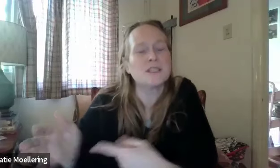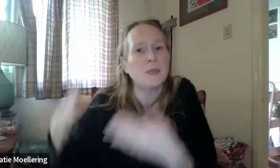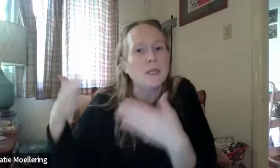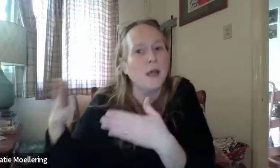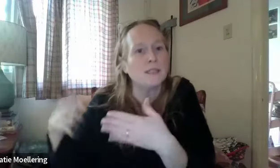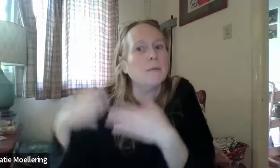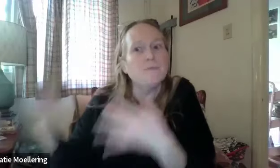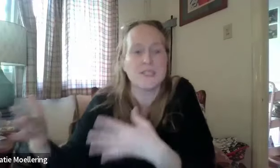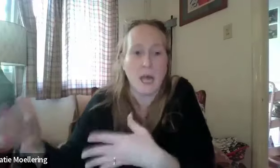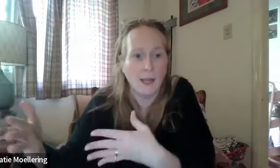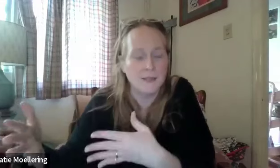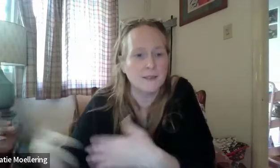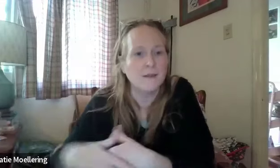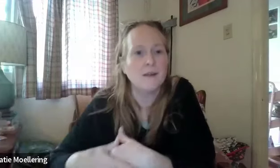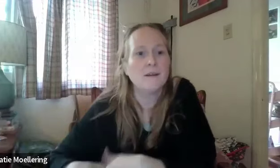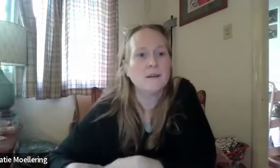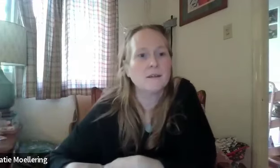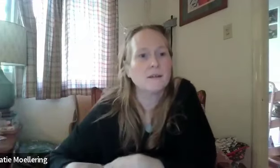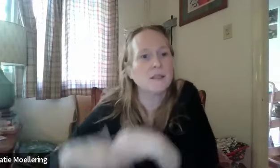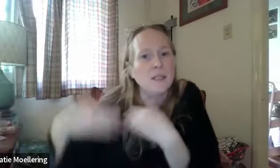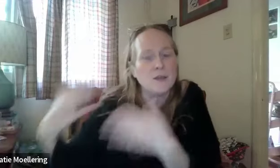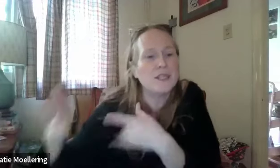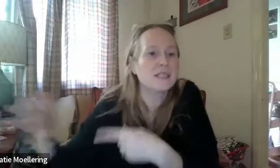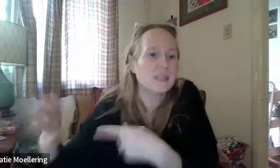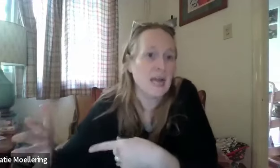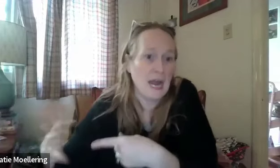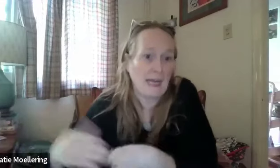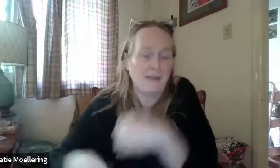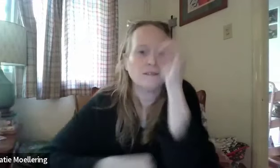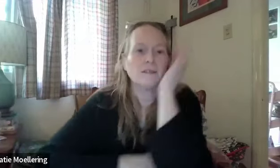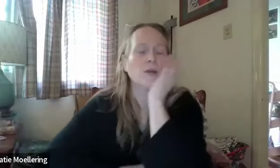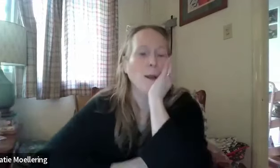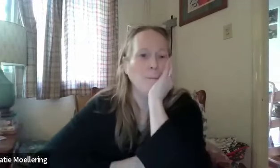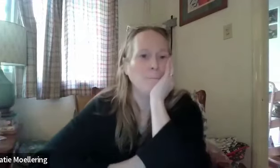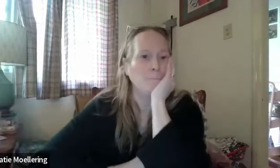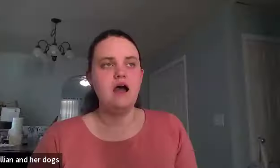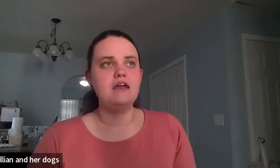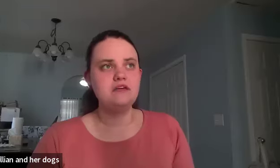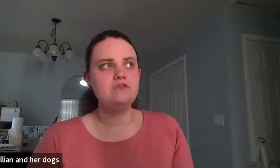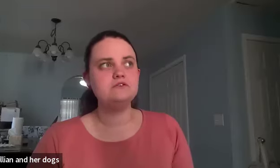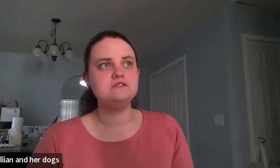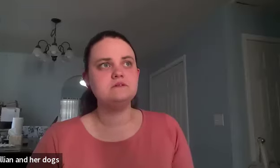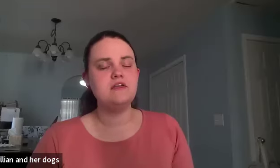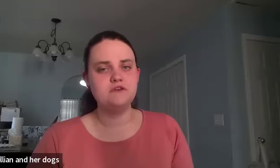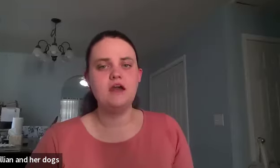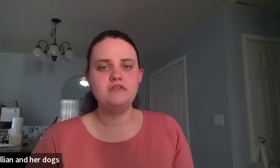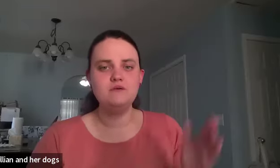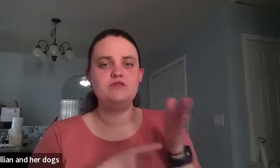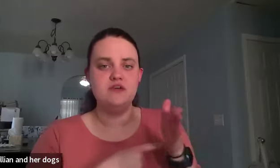to be like to emphasize, this is the sign. yeah. But I think anyway. I think with